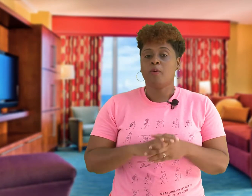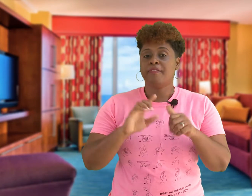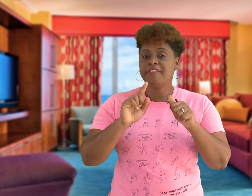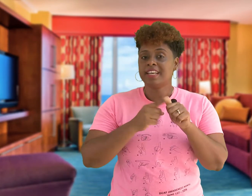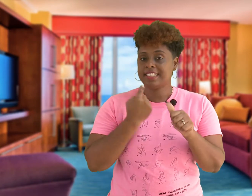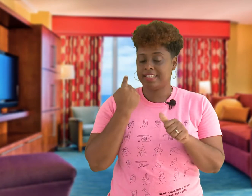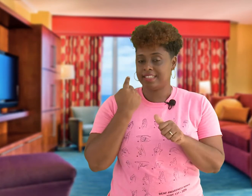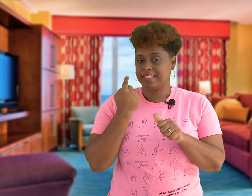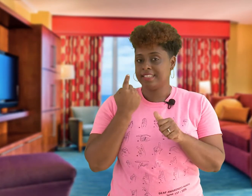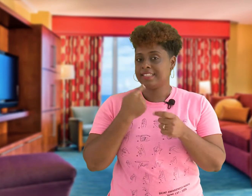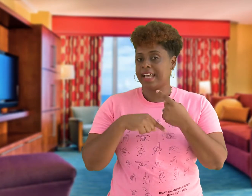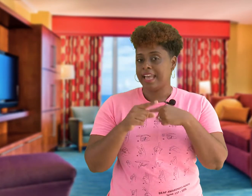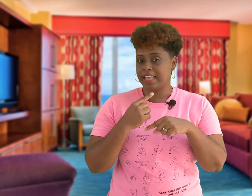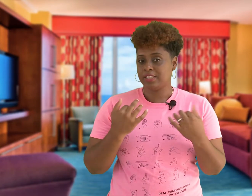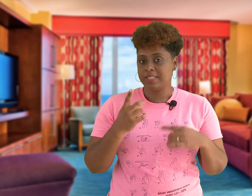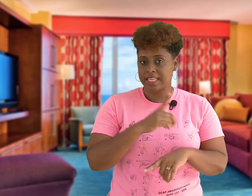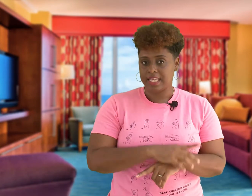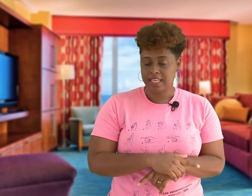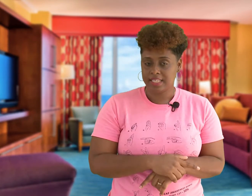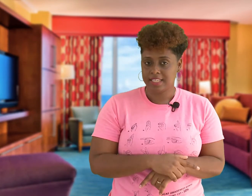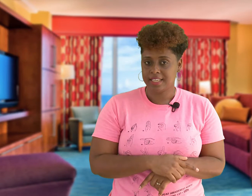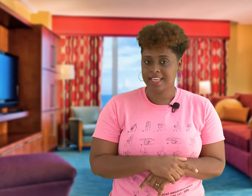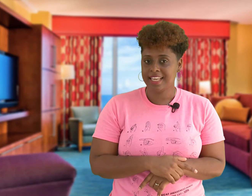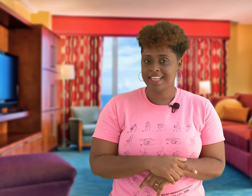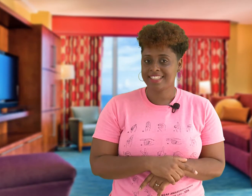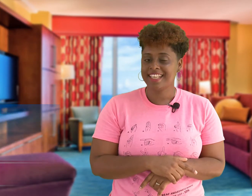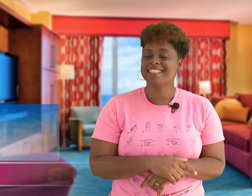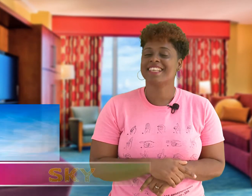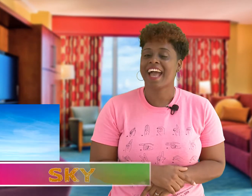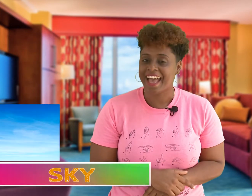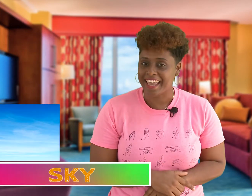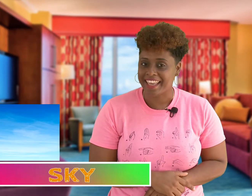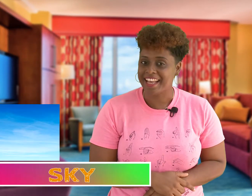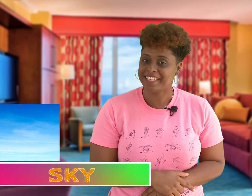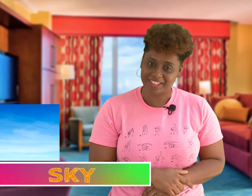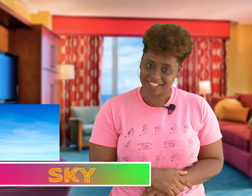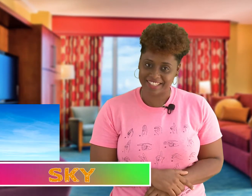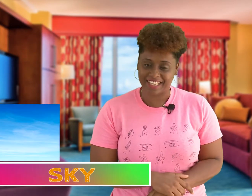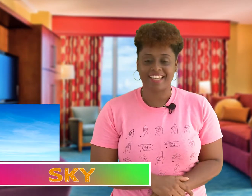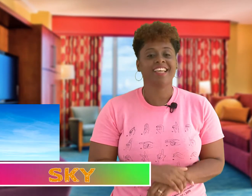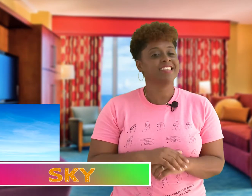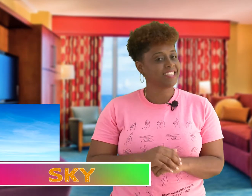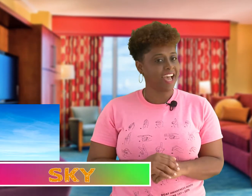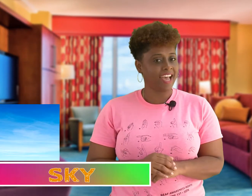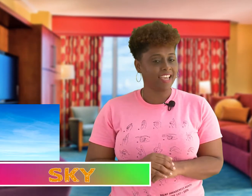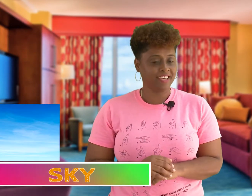Our first sign today is sky, as I just said, sky.